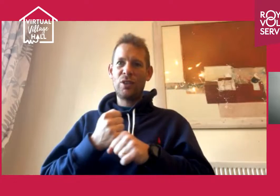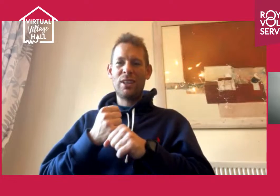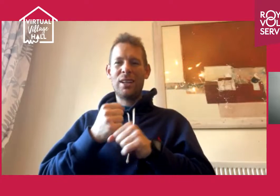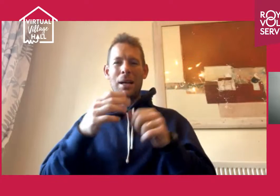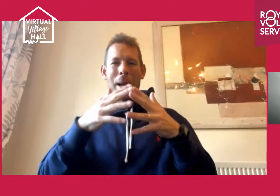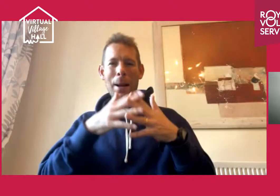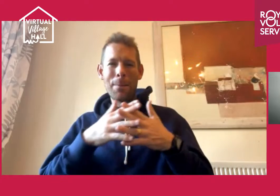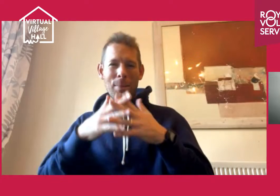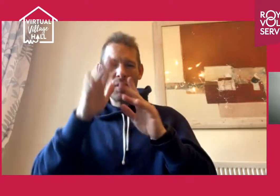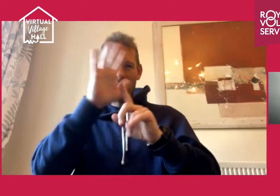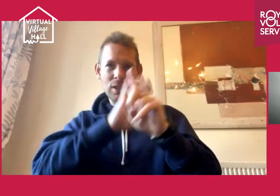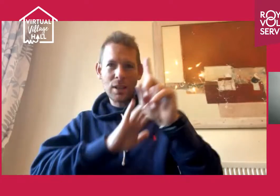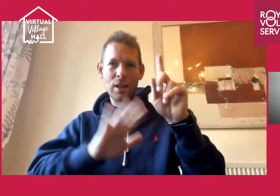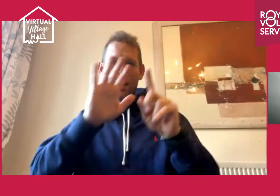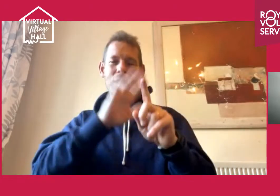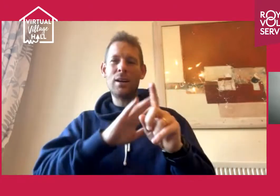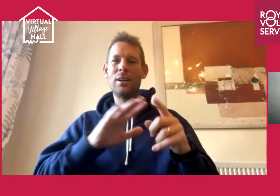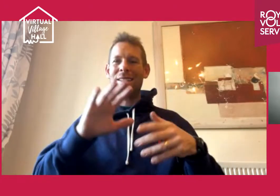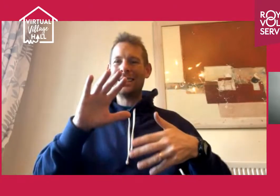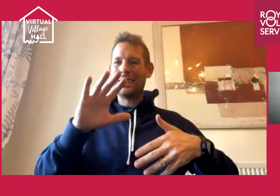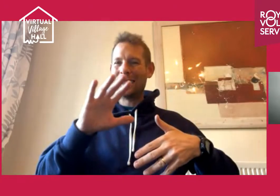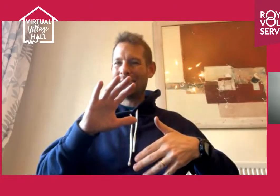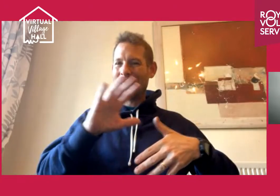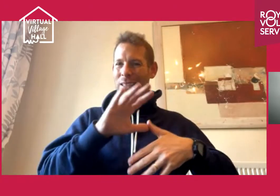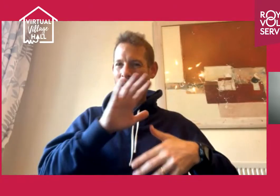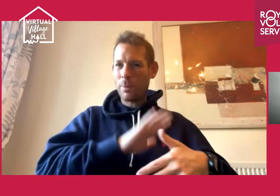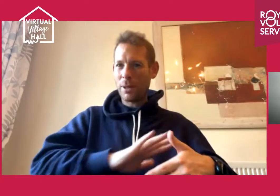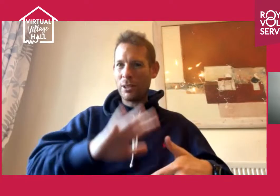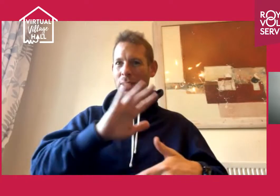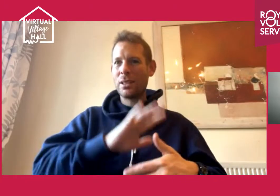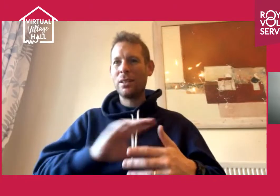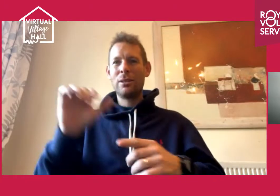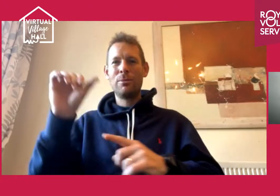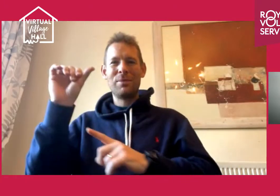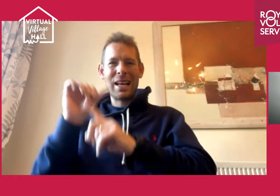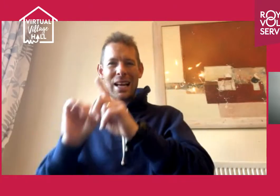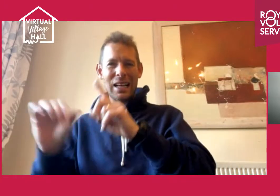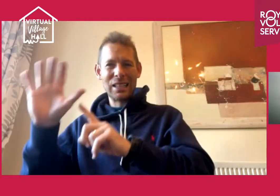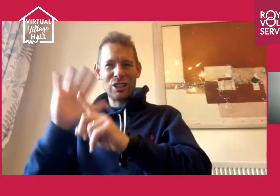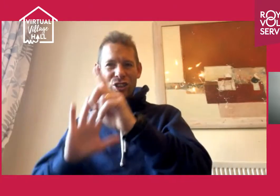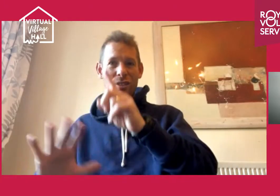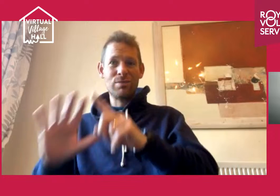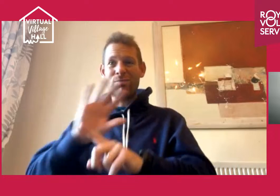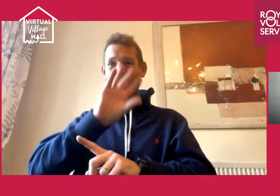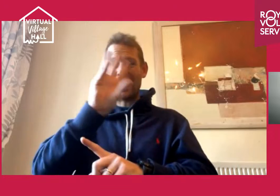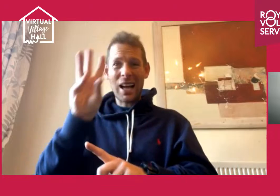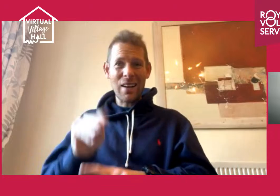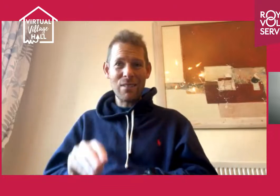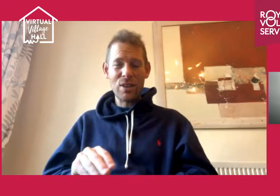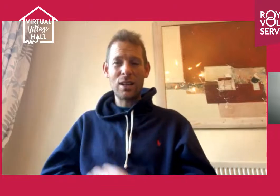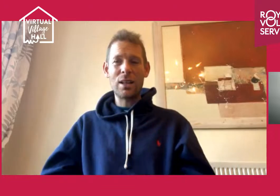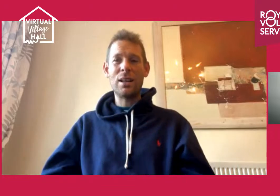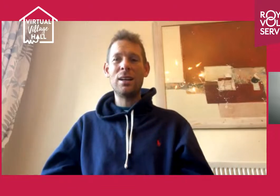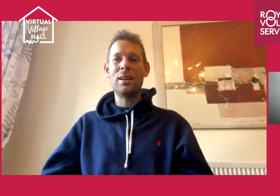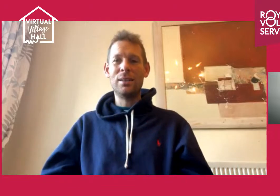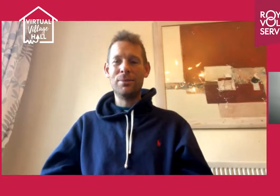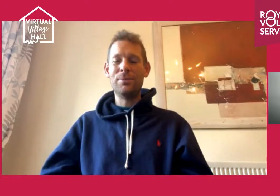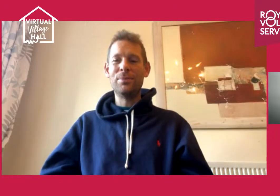Now let's do some more general things that you might find in Africa,